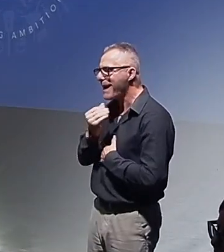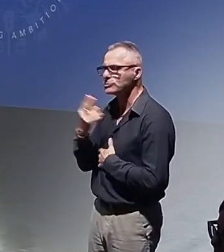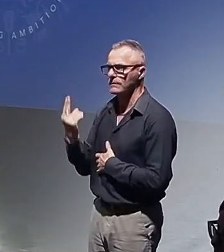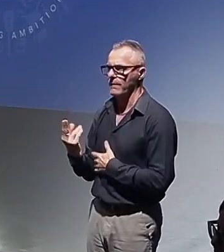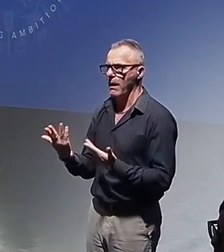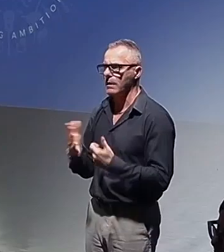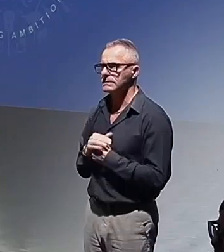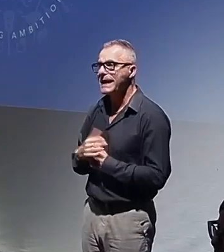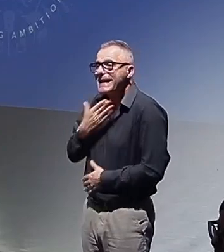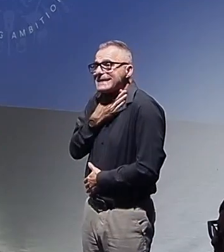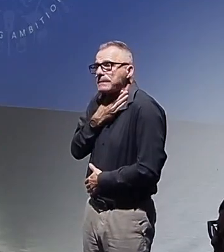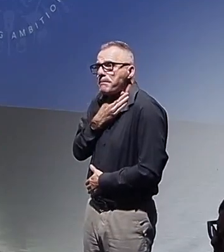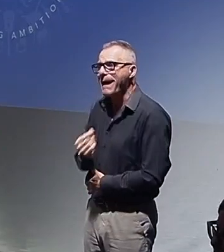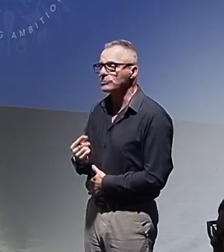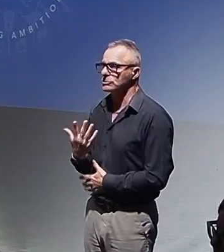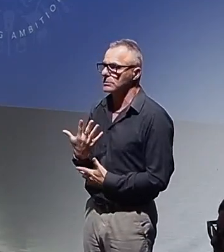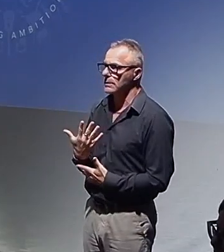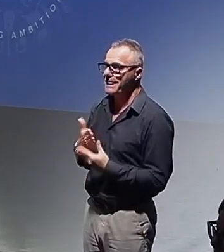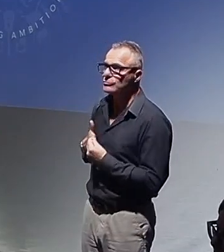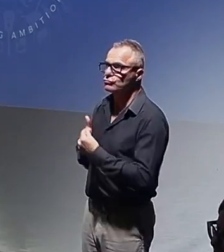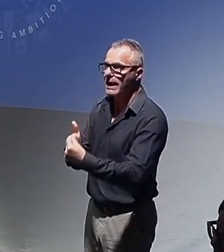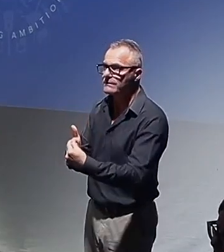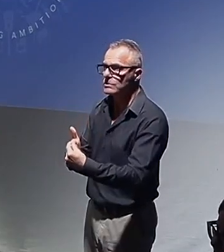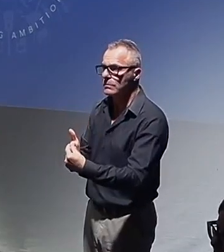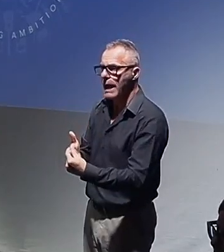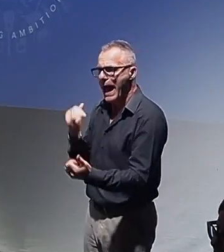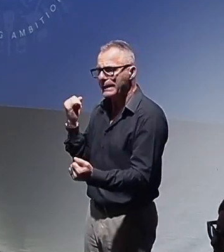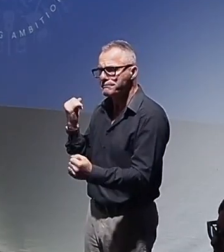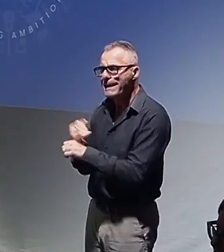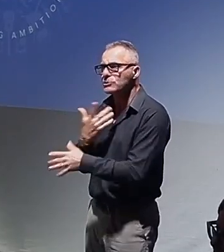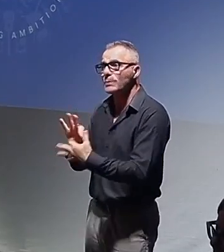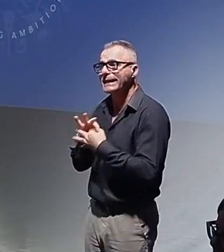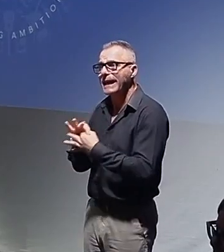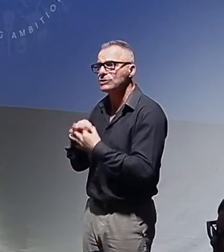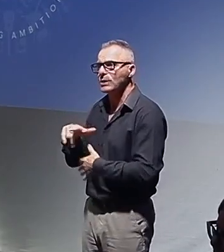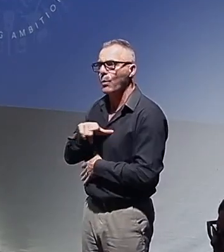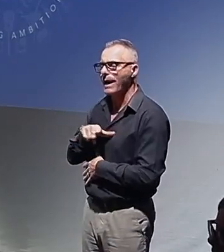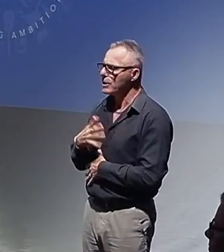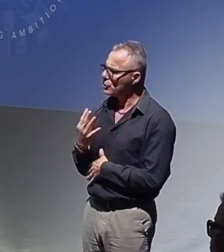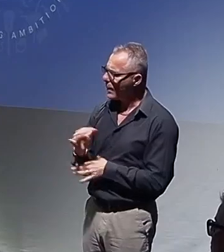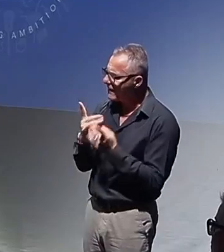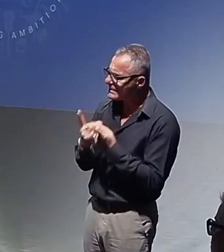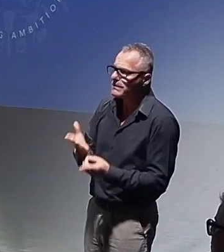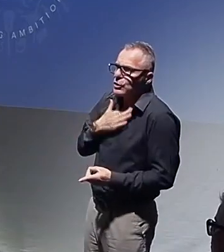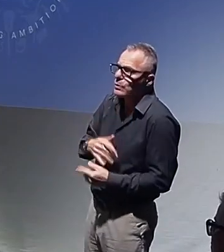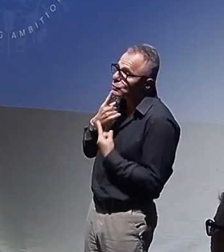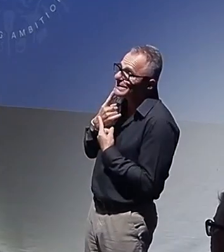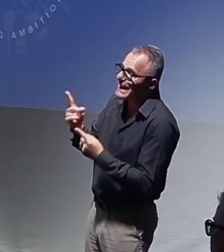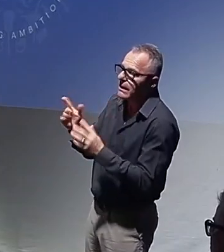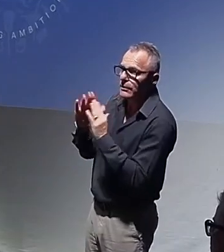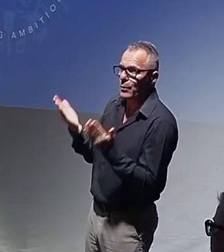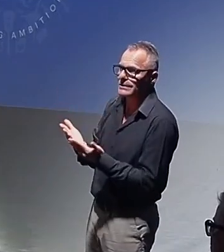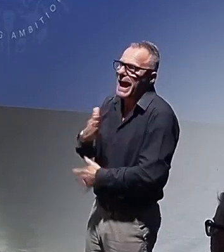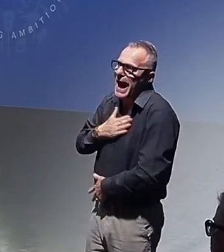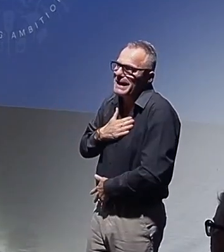It's that passion that obviously kind of drives you, but Yes. also makes you so engaging because you've got something you want to tell the world. I love